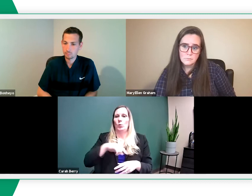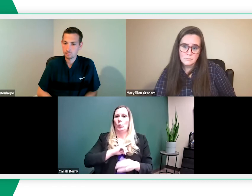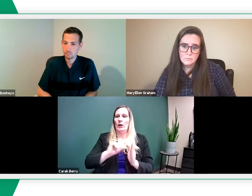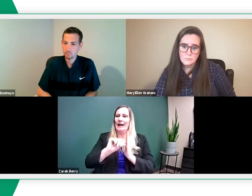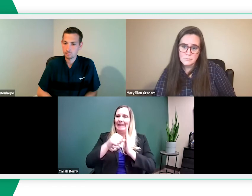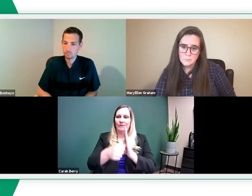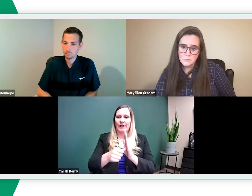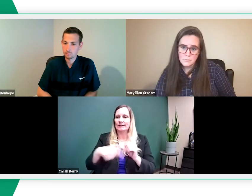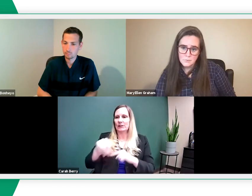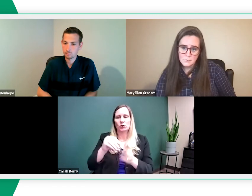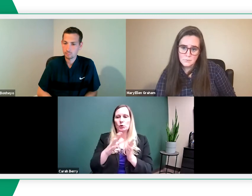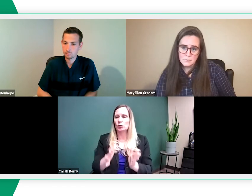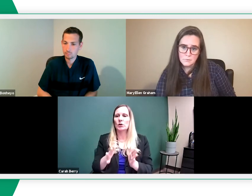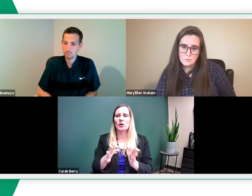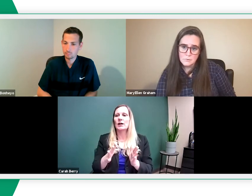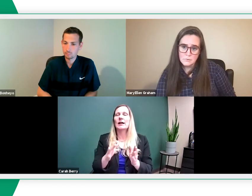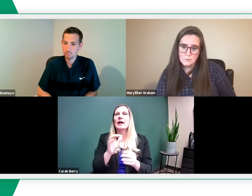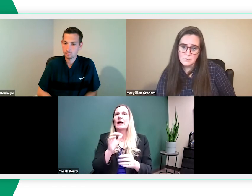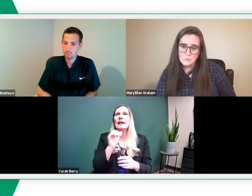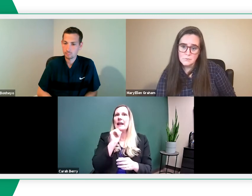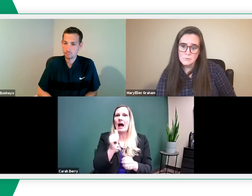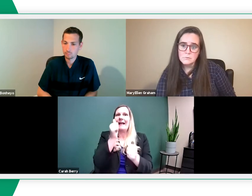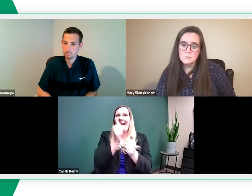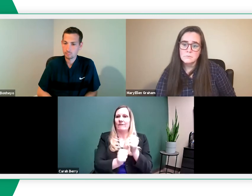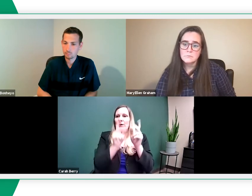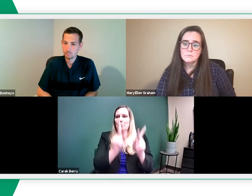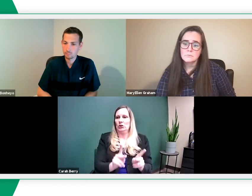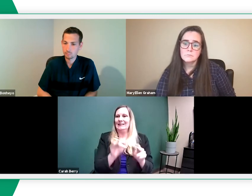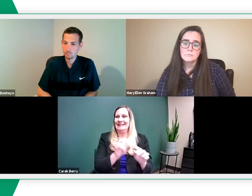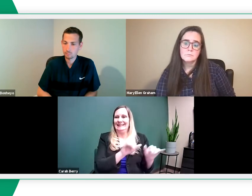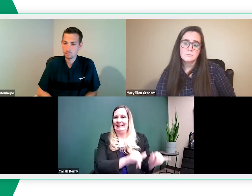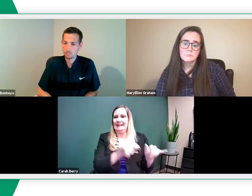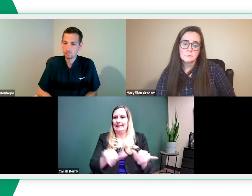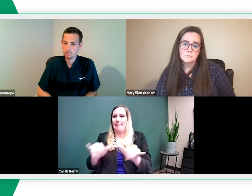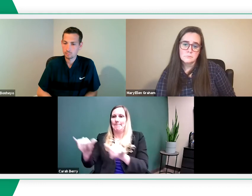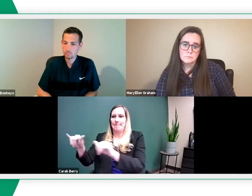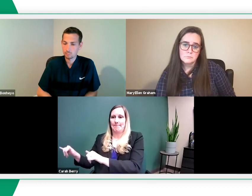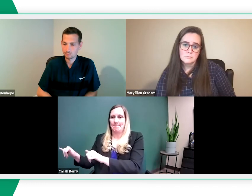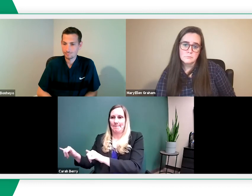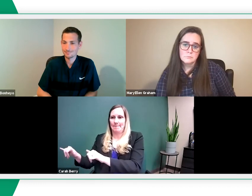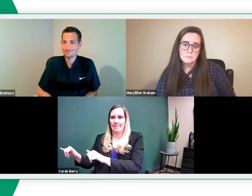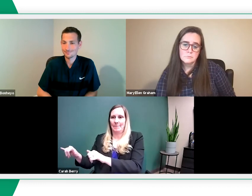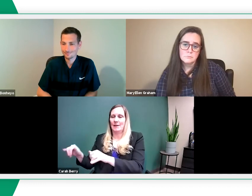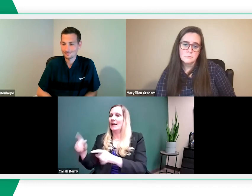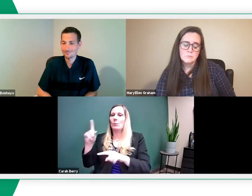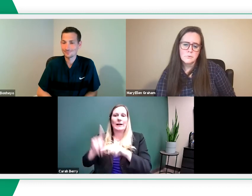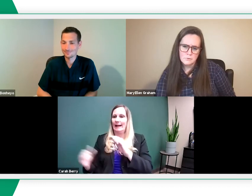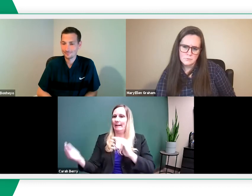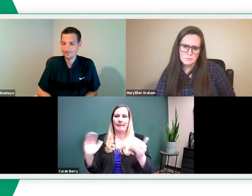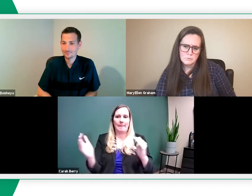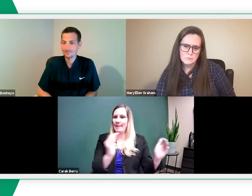four is understand that we emphasize to students, not every person is the